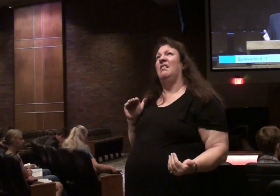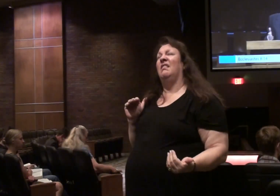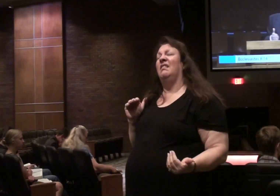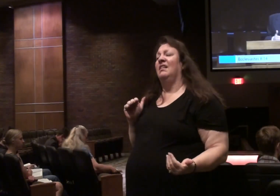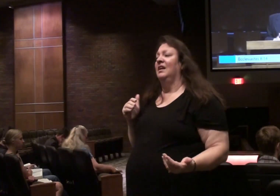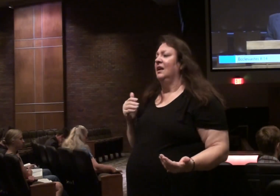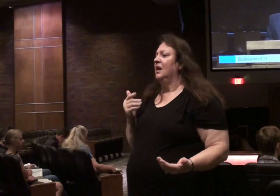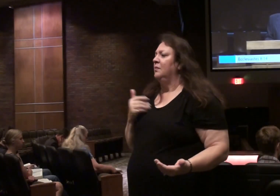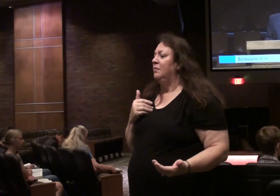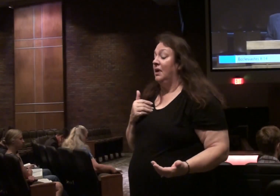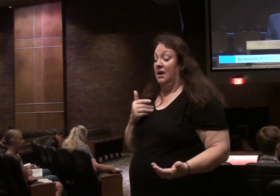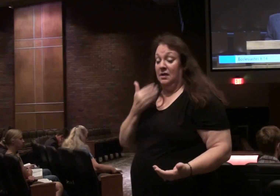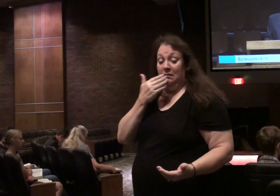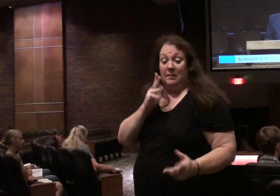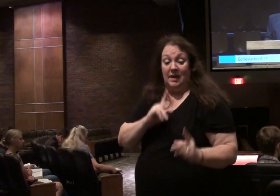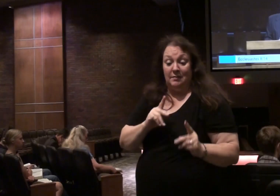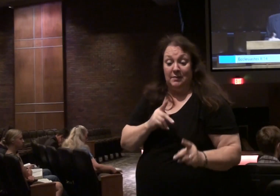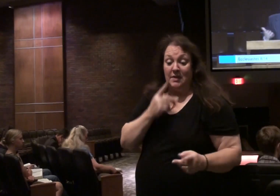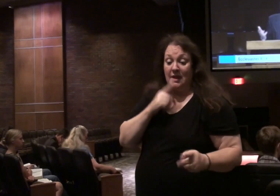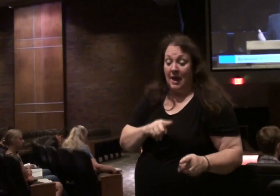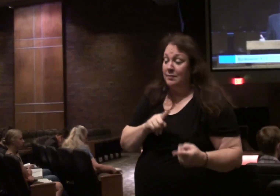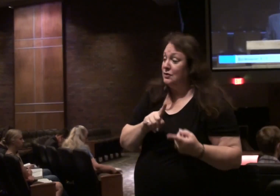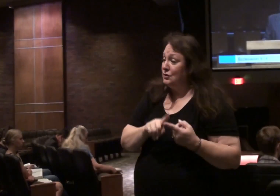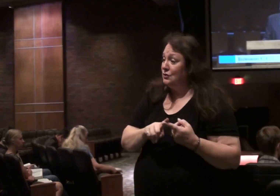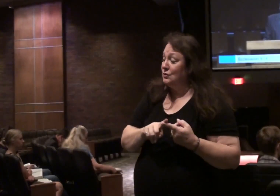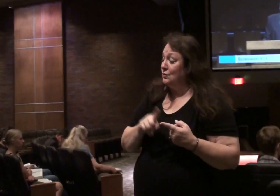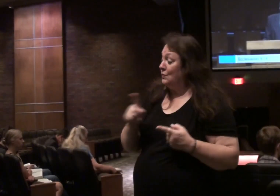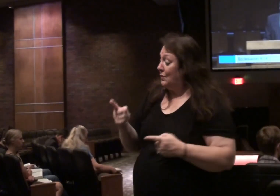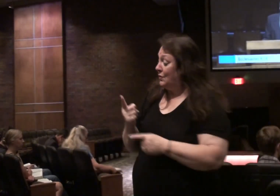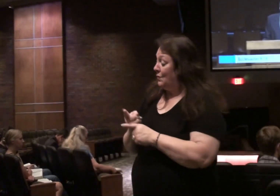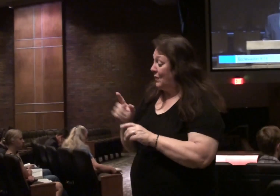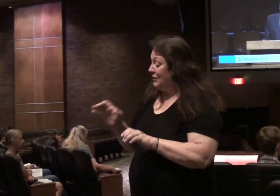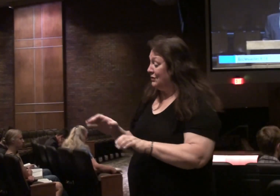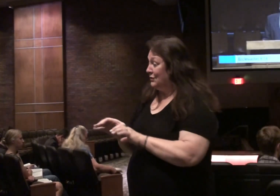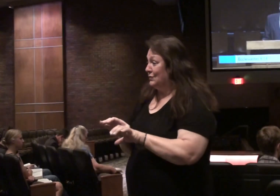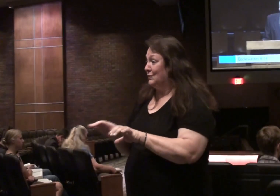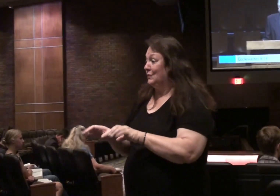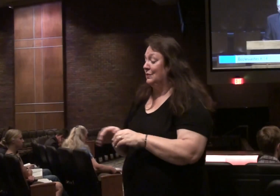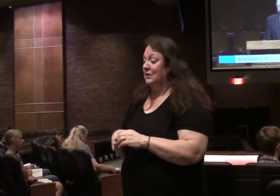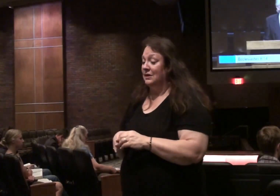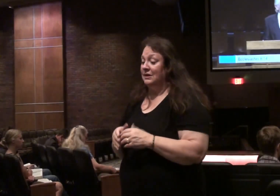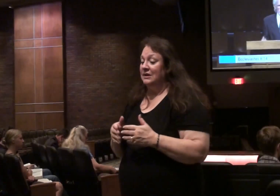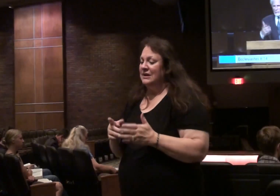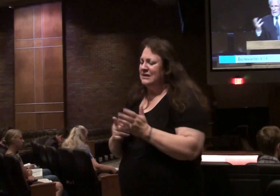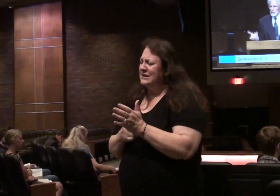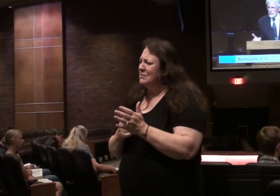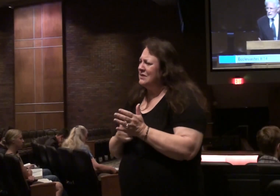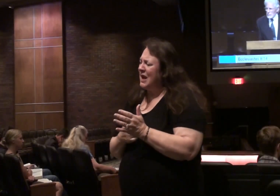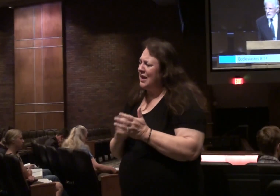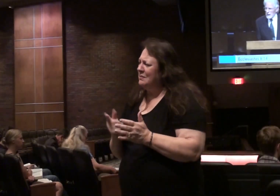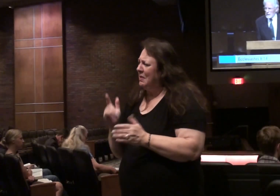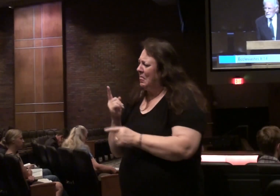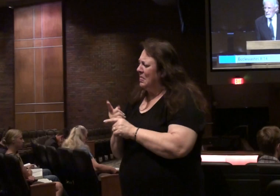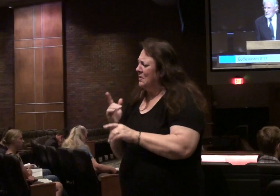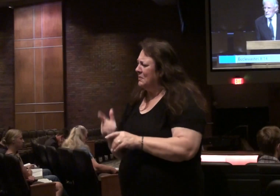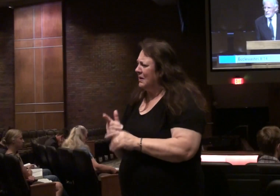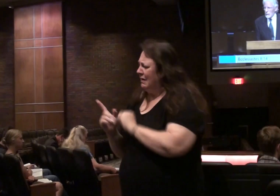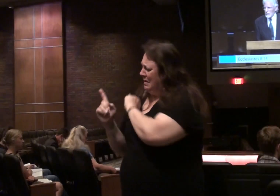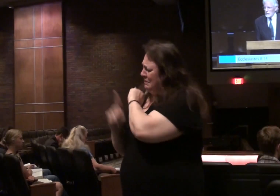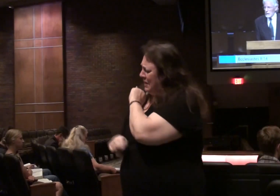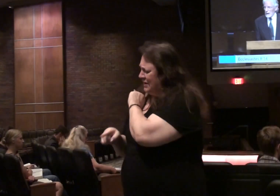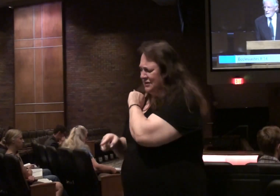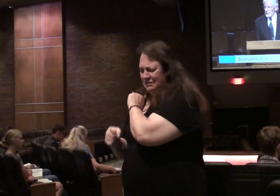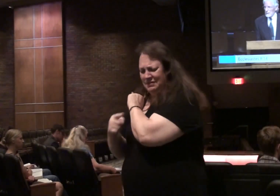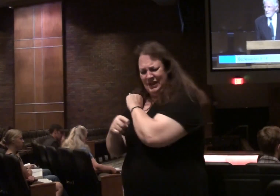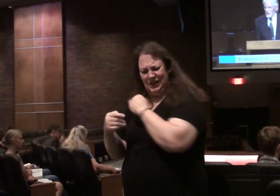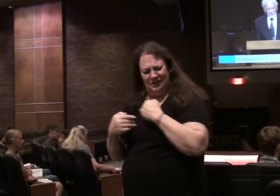On the other hand, there are evil men to whom it happens according to the deeds of the righteous. I mean, sometimes the righteous seem to be getting the punishment the